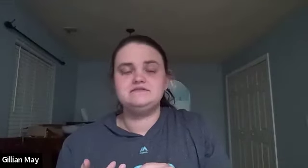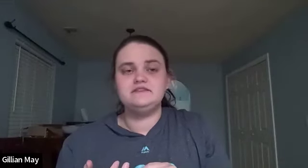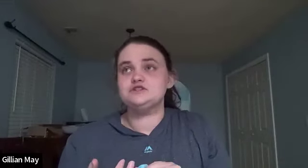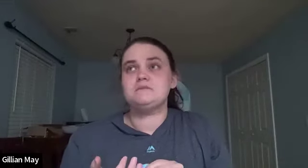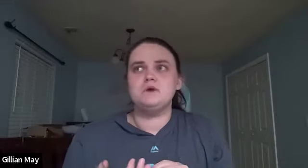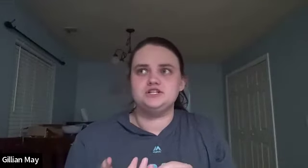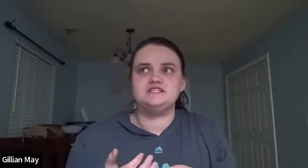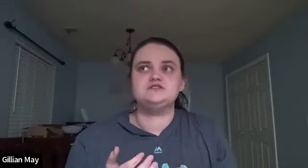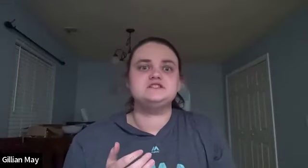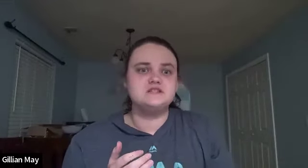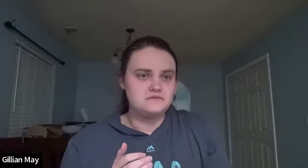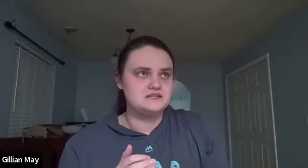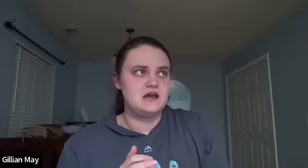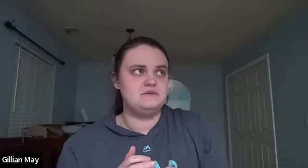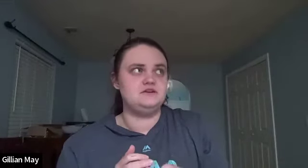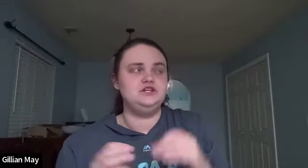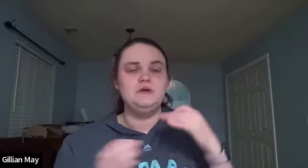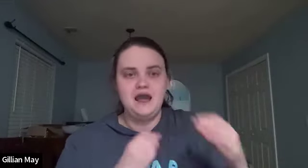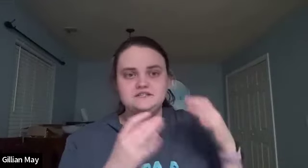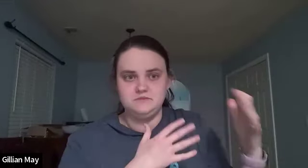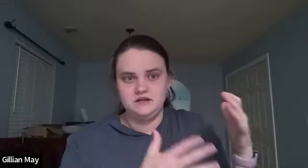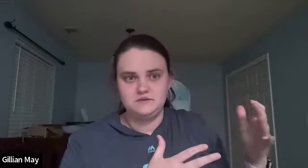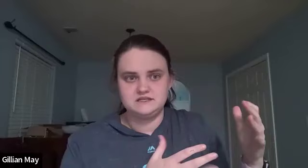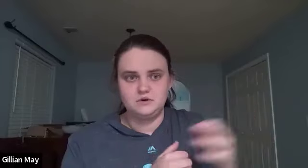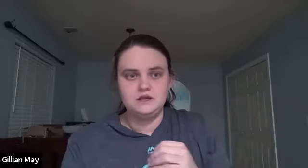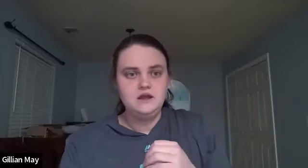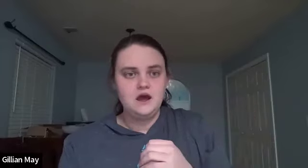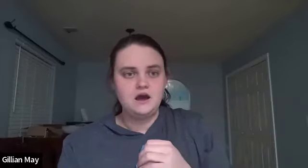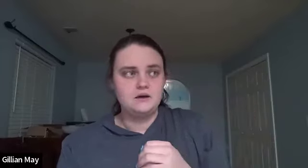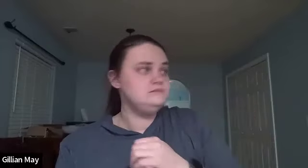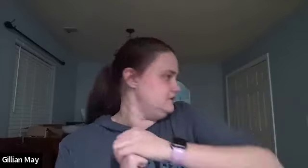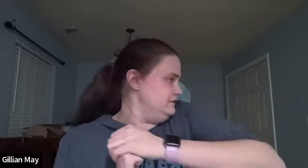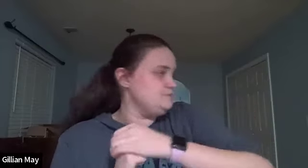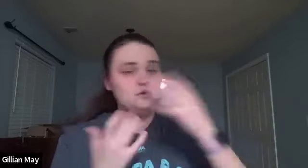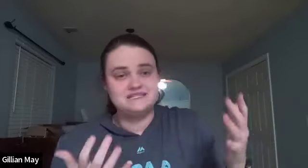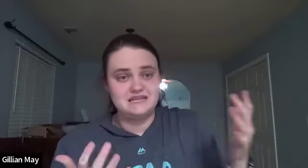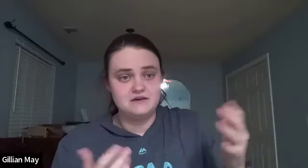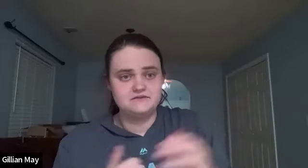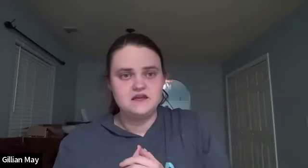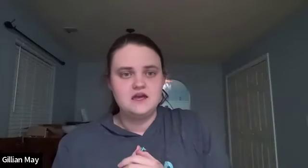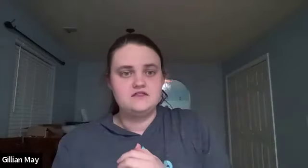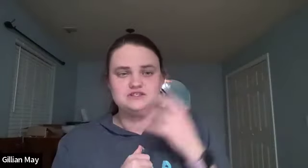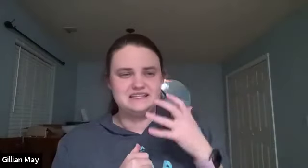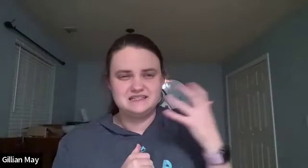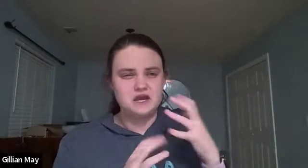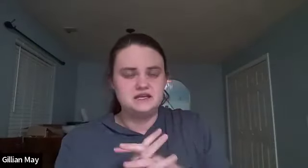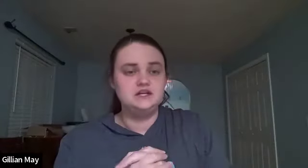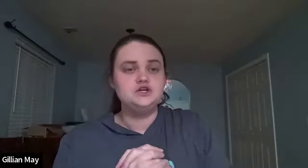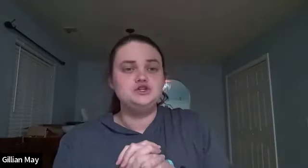like there's an emergency or something's happened or you have to communicate with someone who is deaf, there's like some kind of need, you